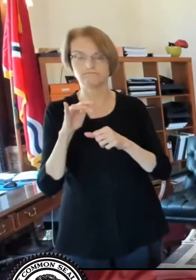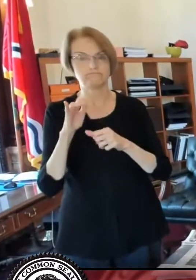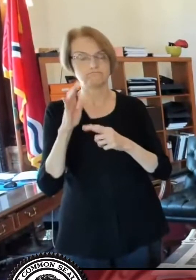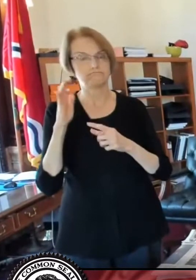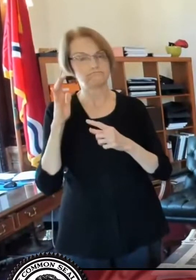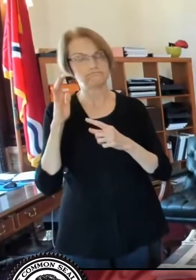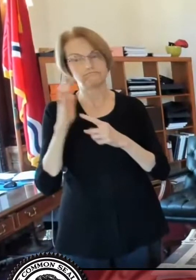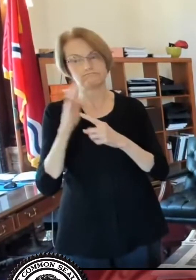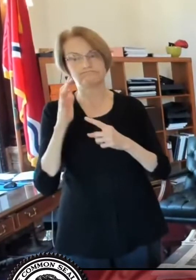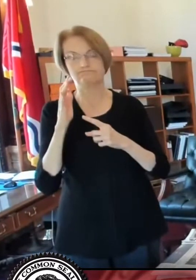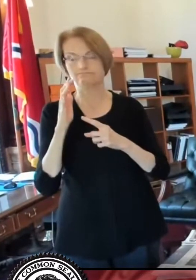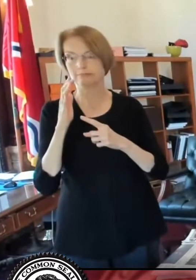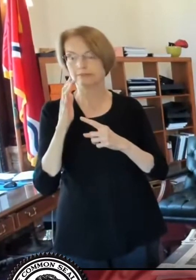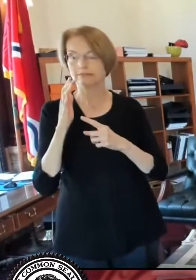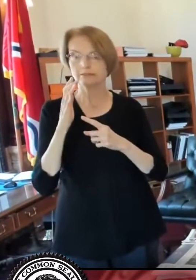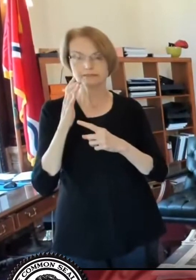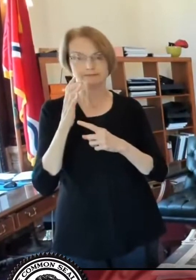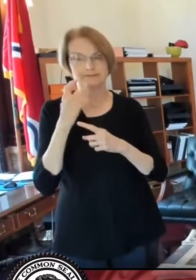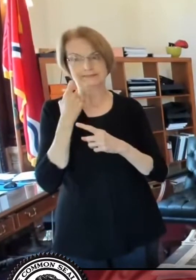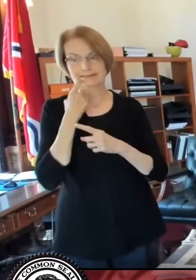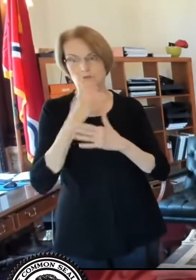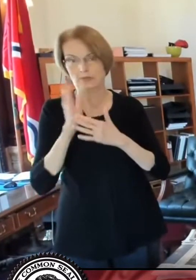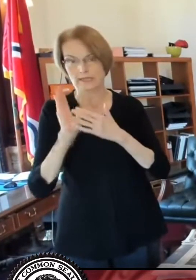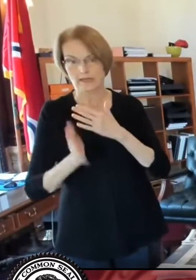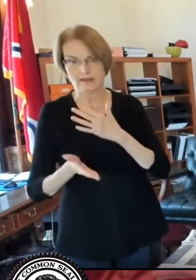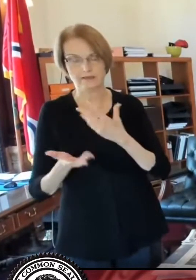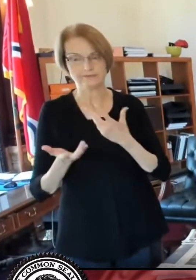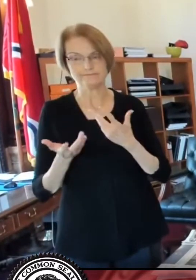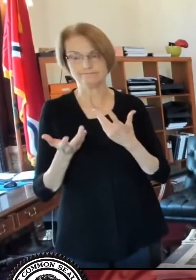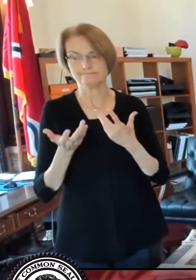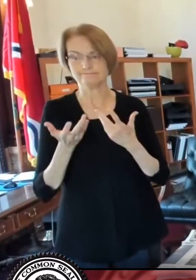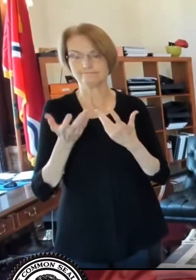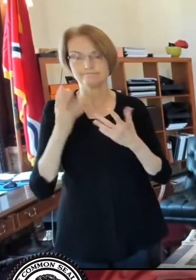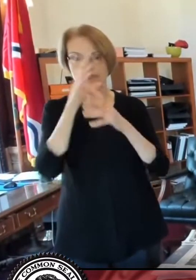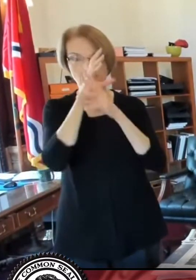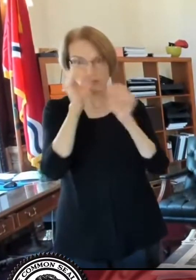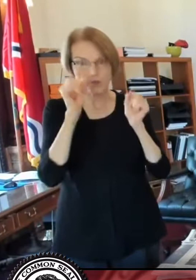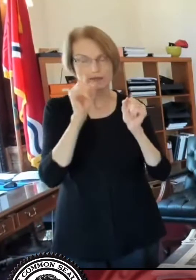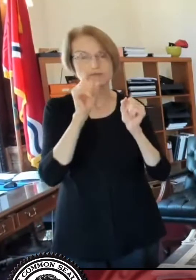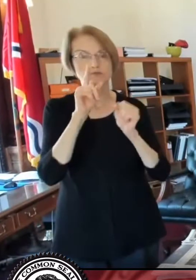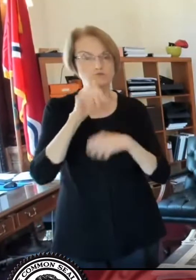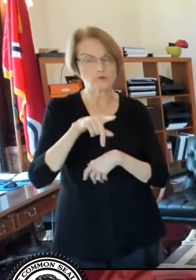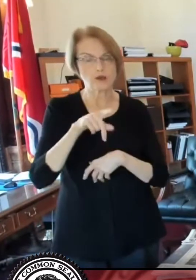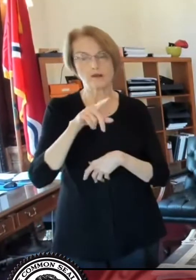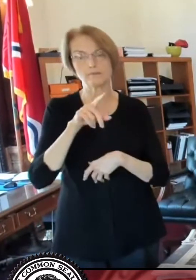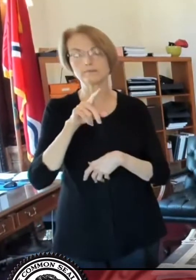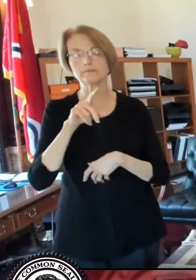news all weekend, as we know, with the President, the First Lady,